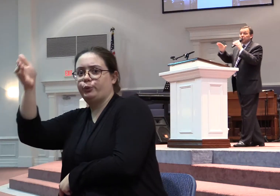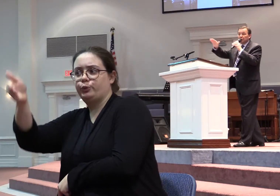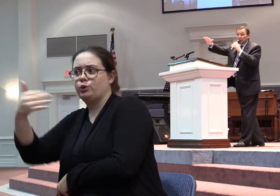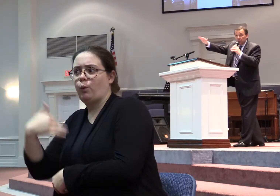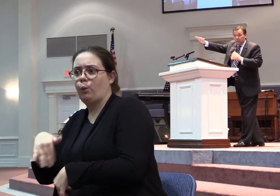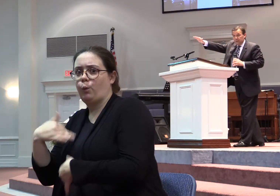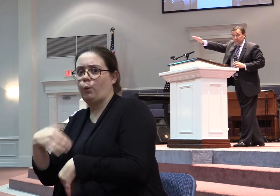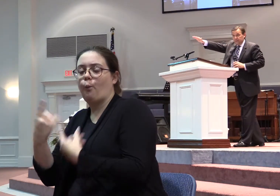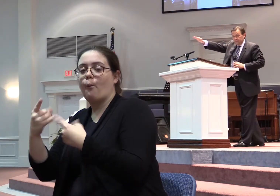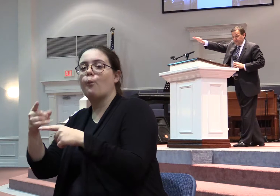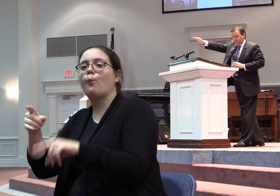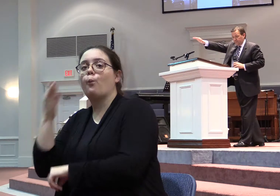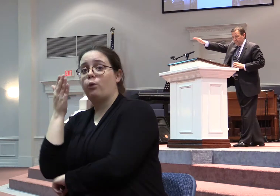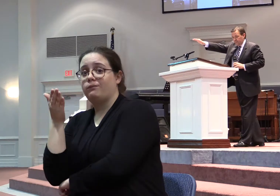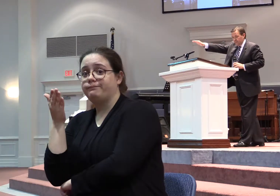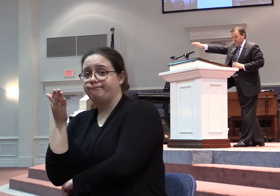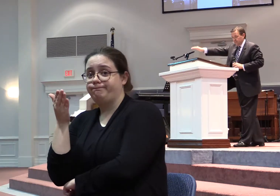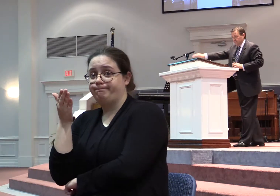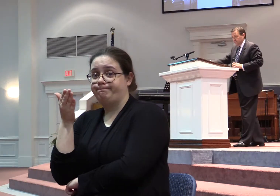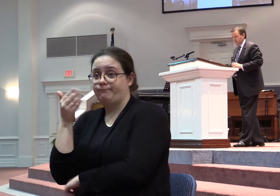to put you.